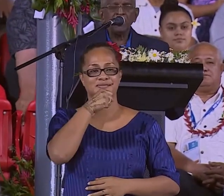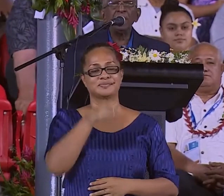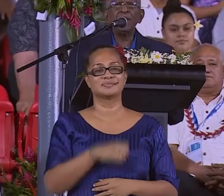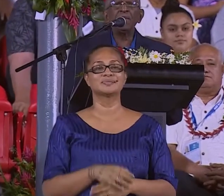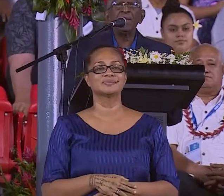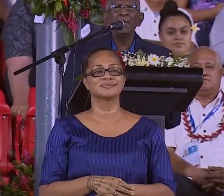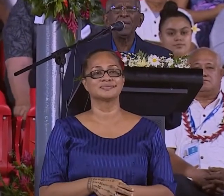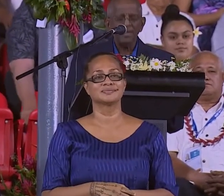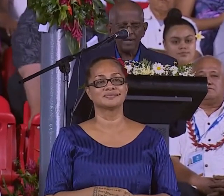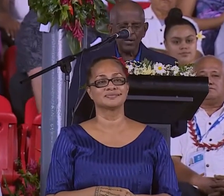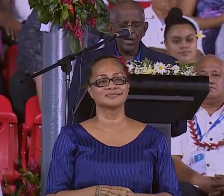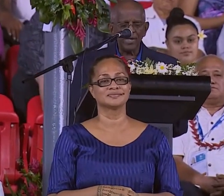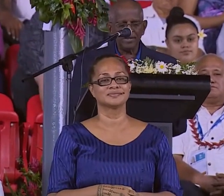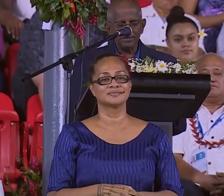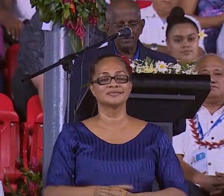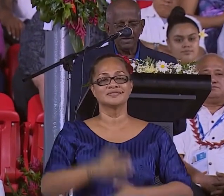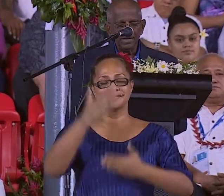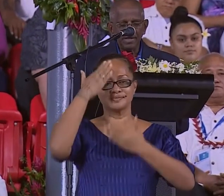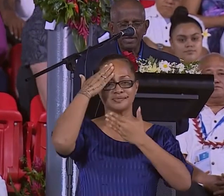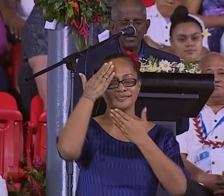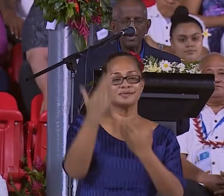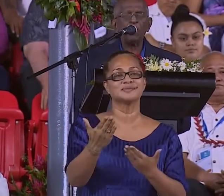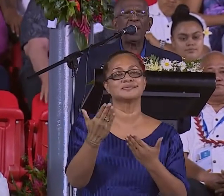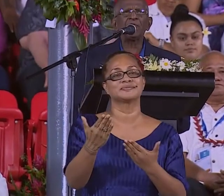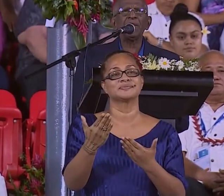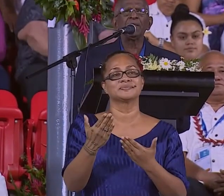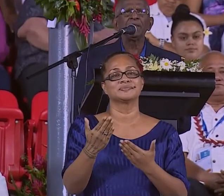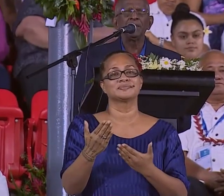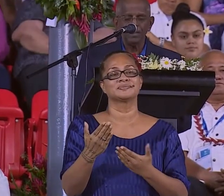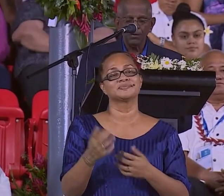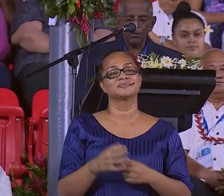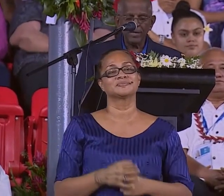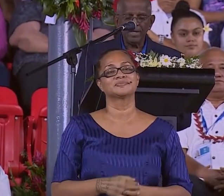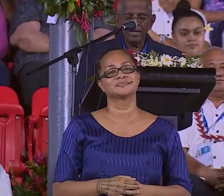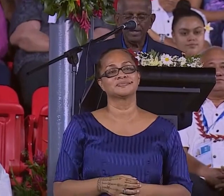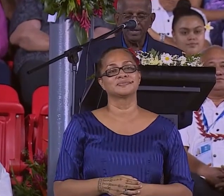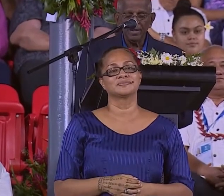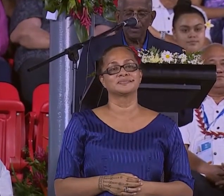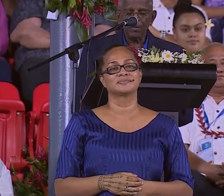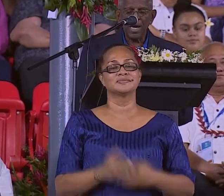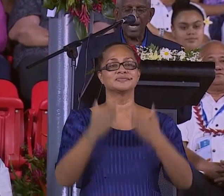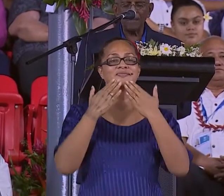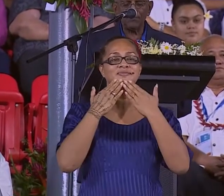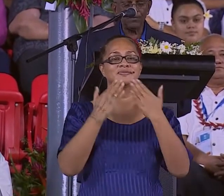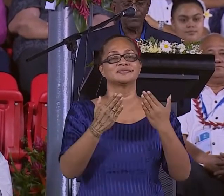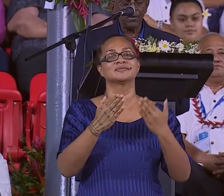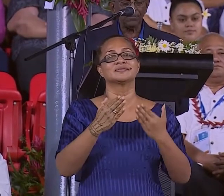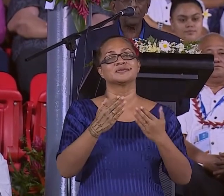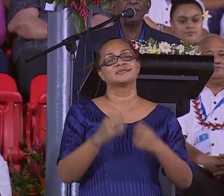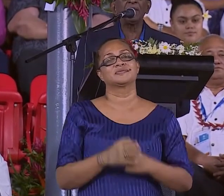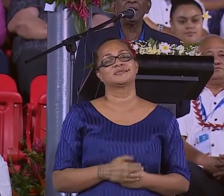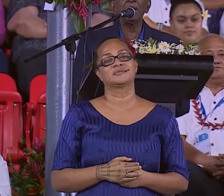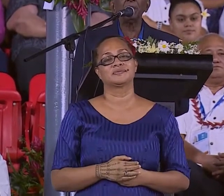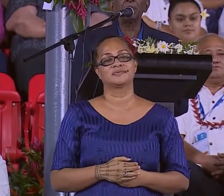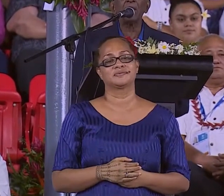It is indeed an honor and a real pleasure for me, on behalf of